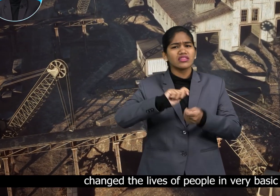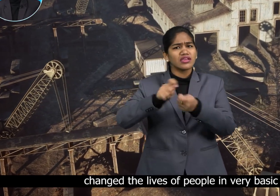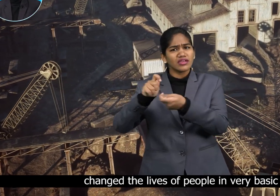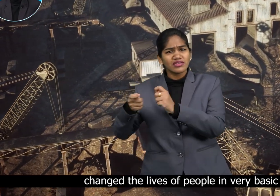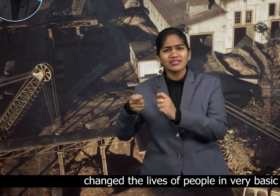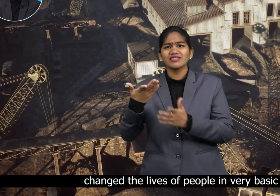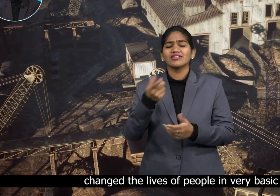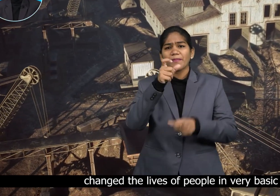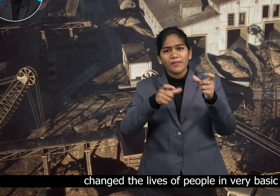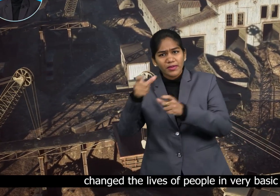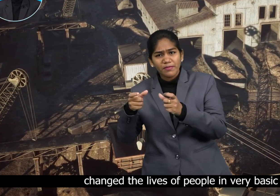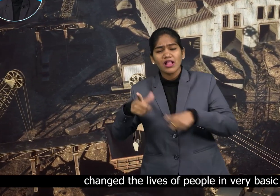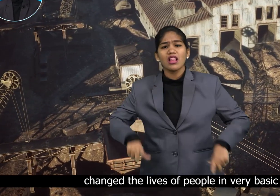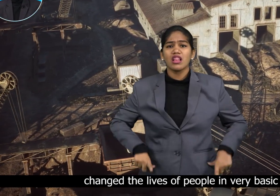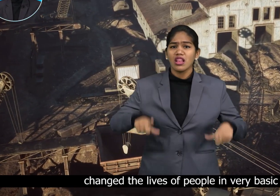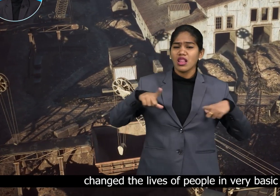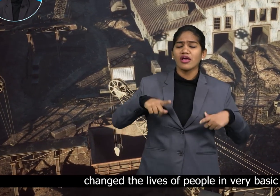very basic ways.